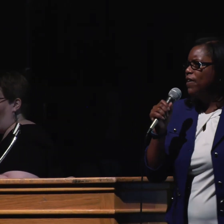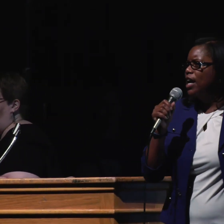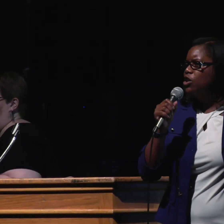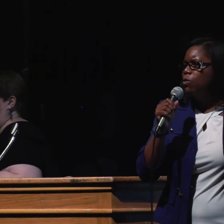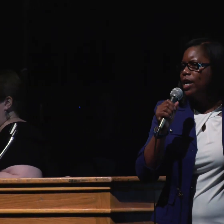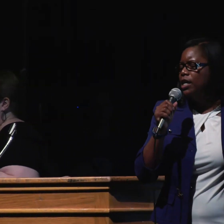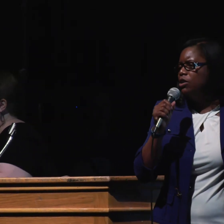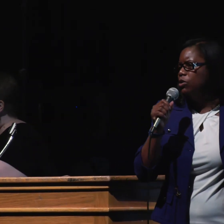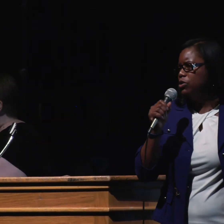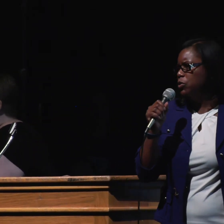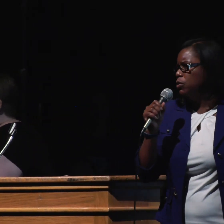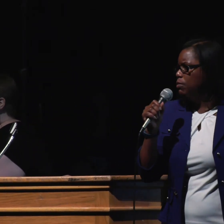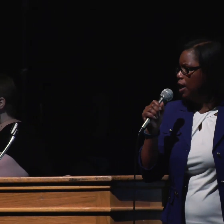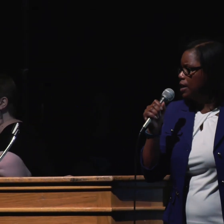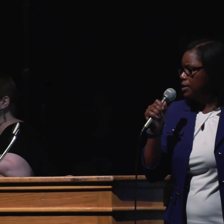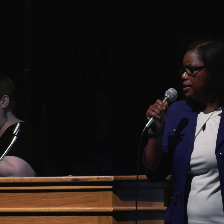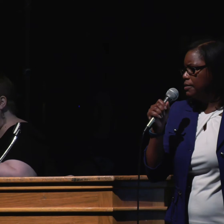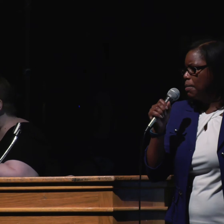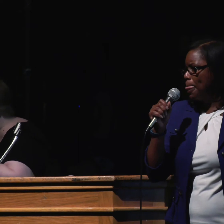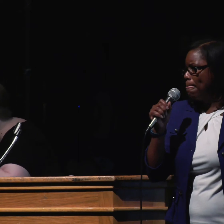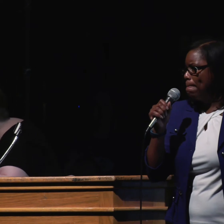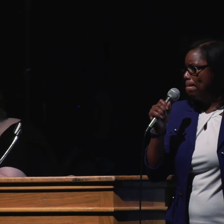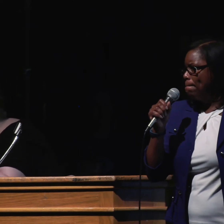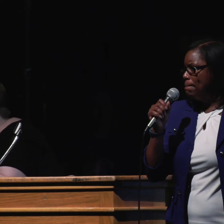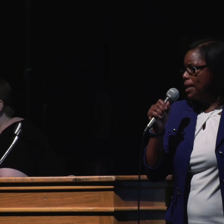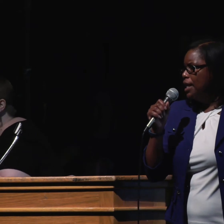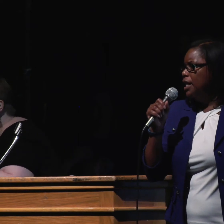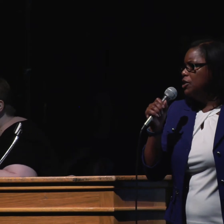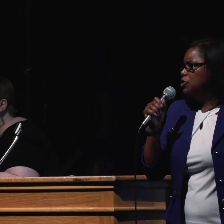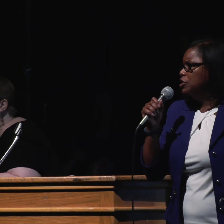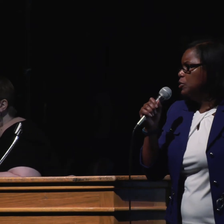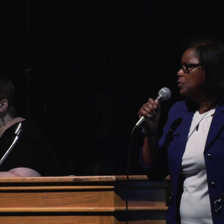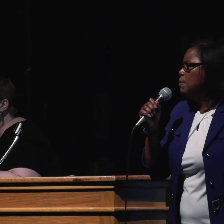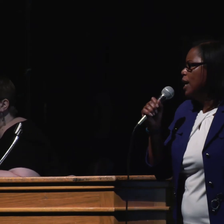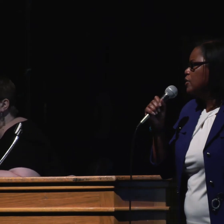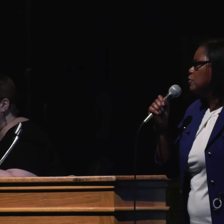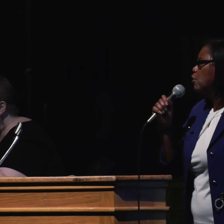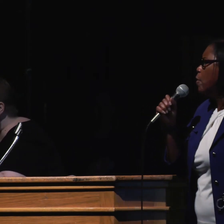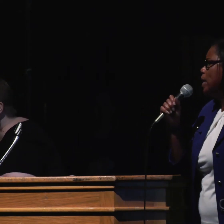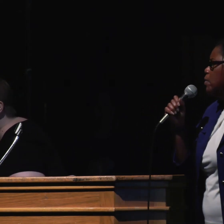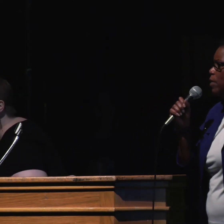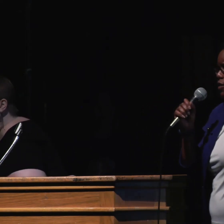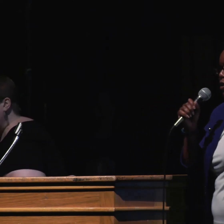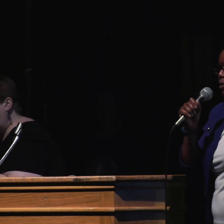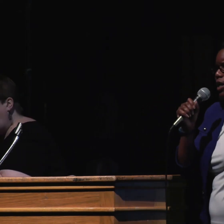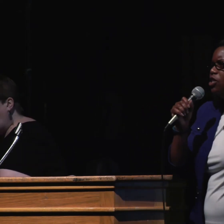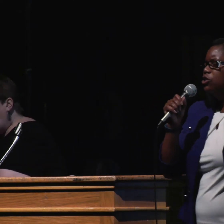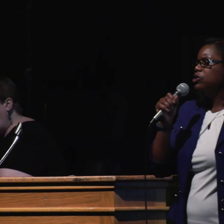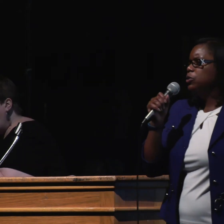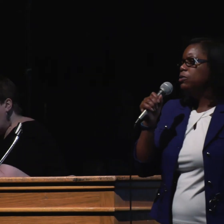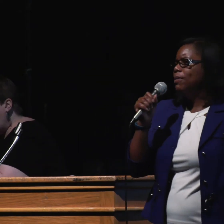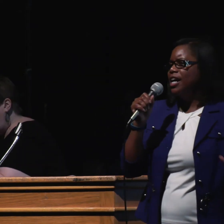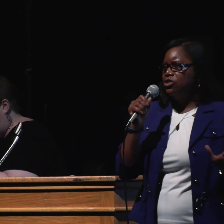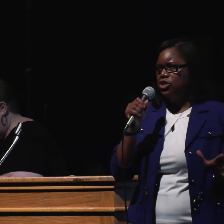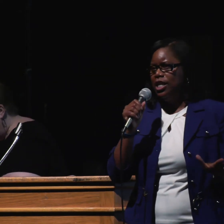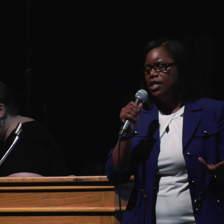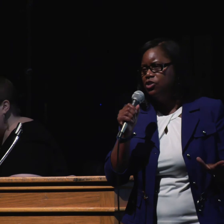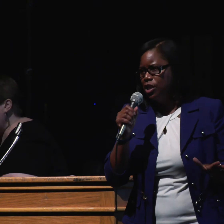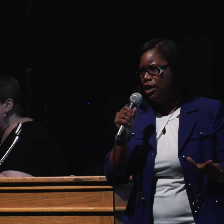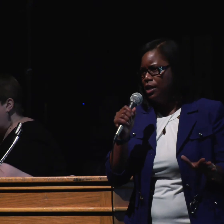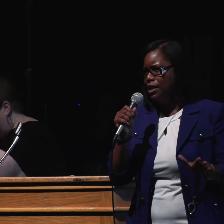to evaluate your toolbox. Is your toolbox growing with you? Is your